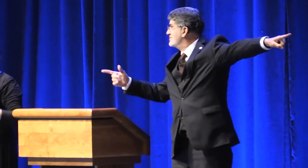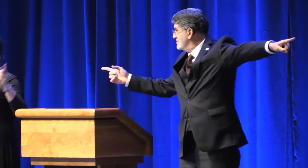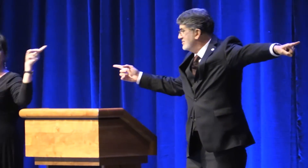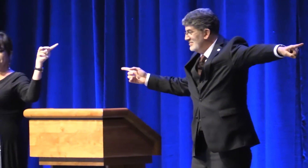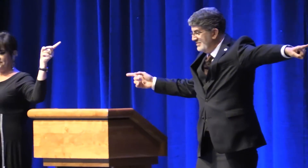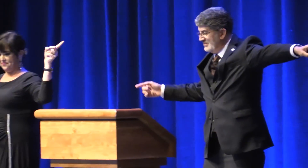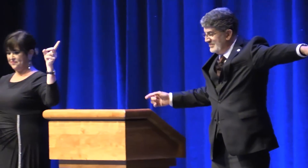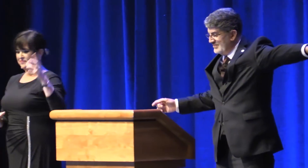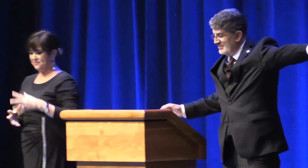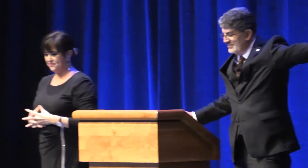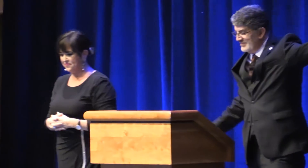There you go.